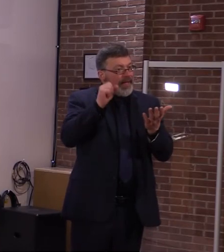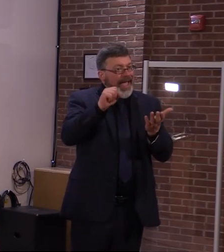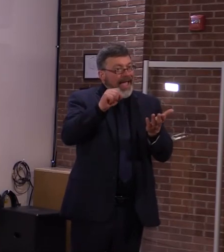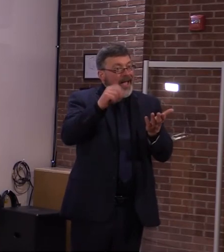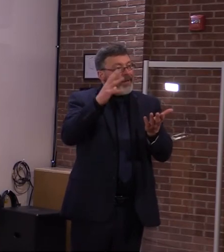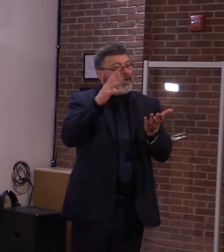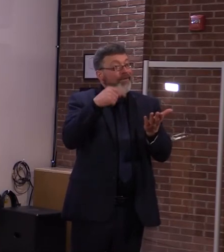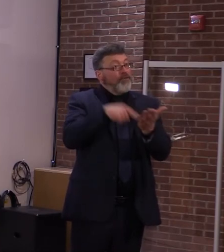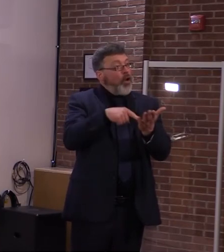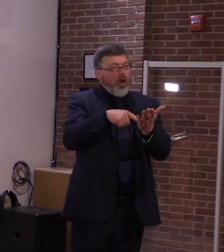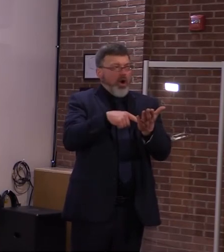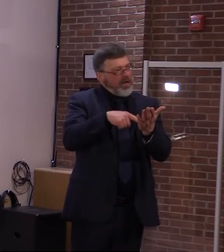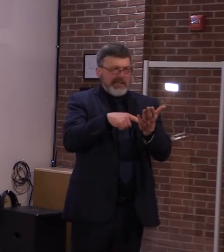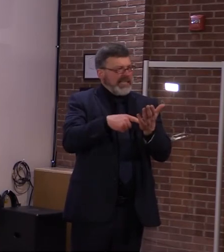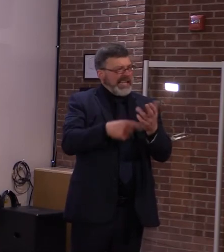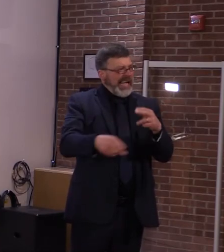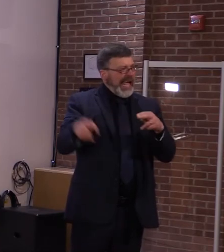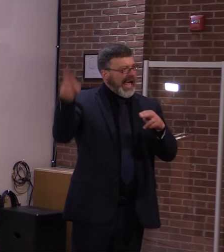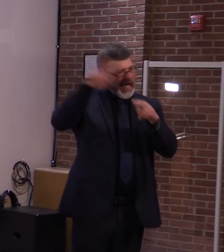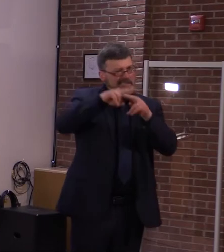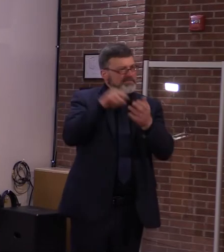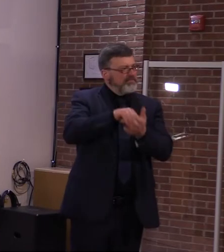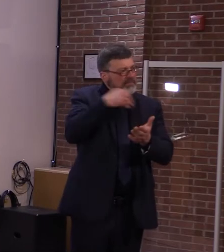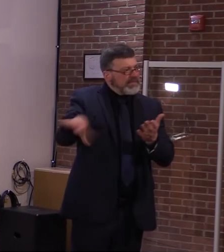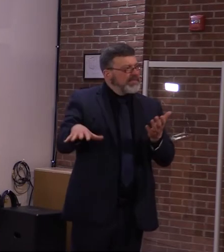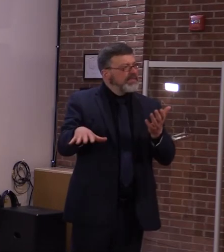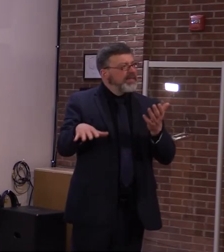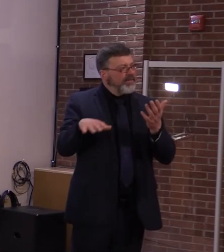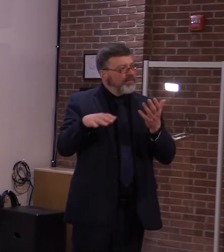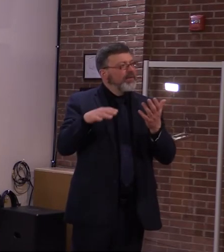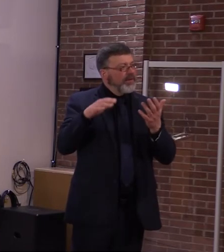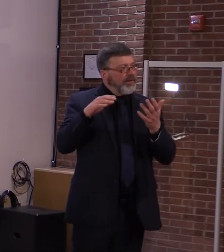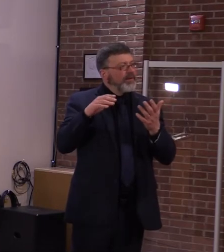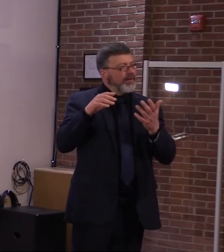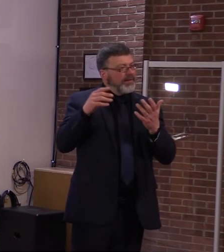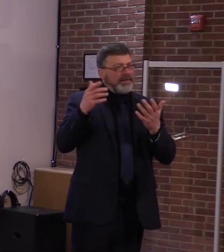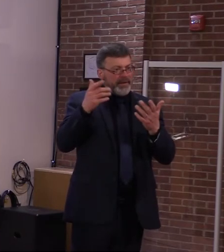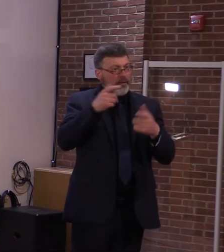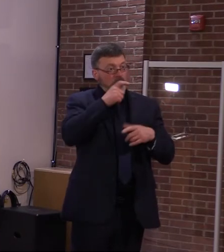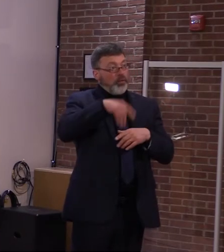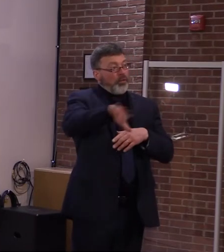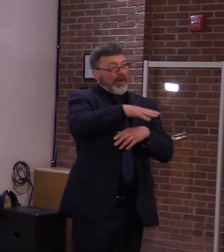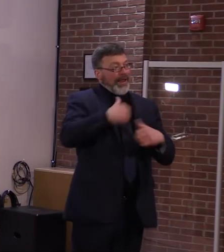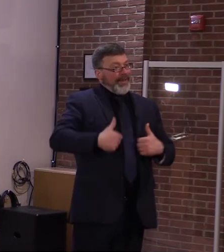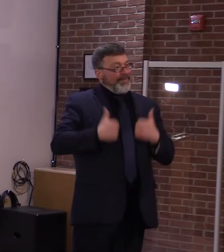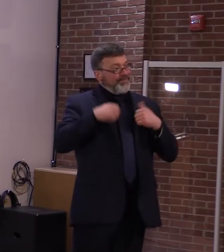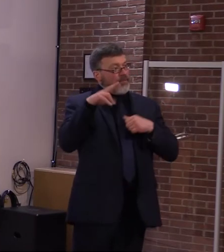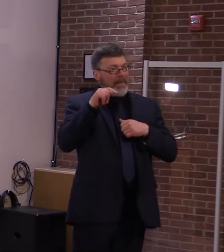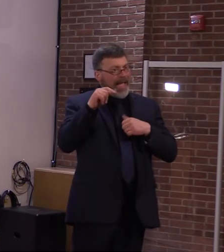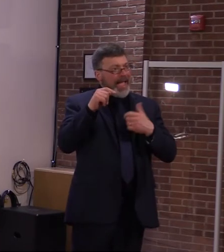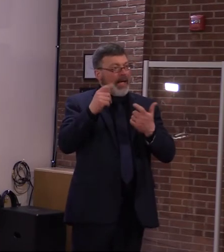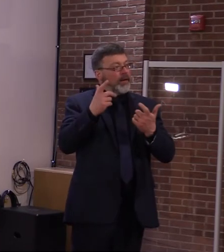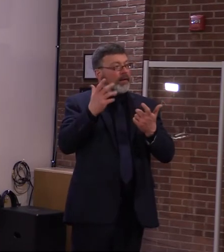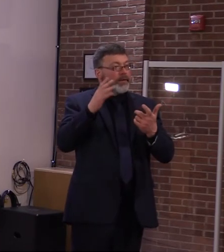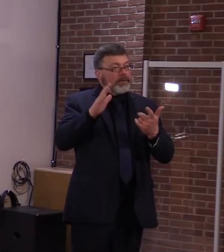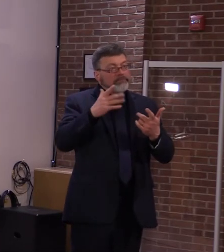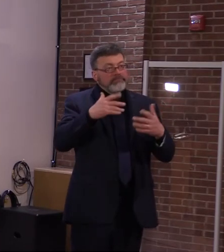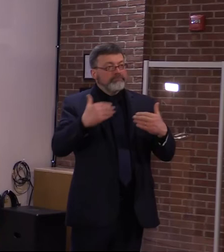really badly needs, especially when their main challenge is land acquisition. Yeah.